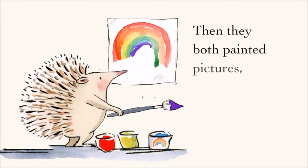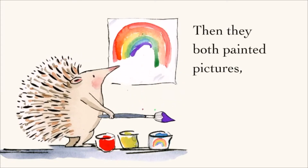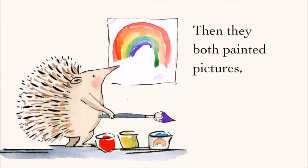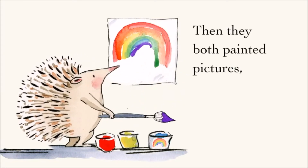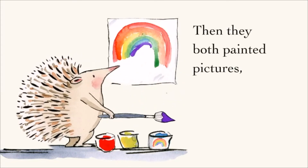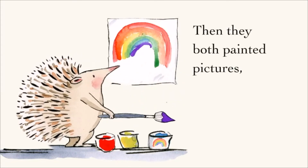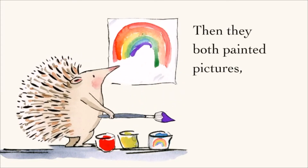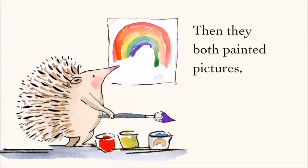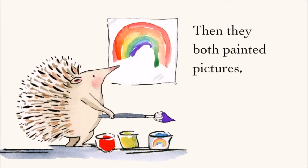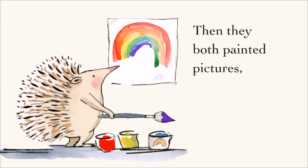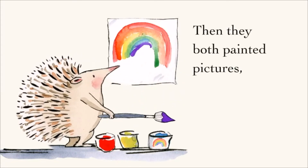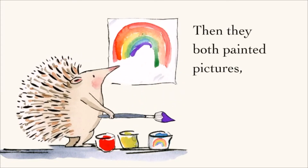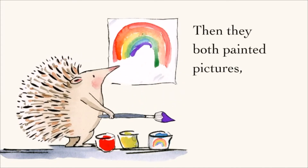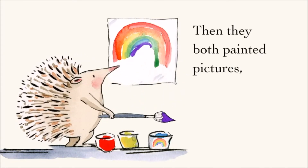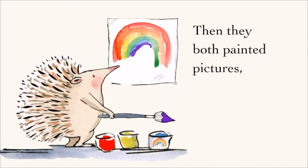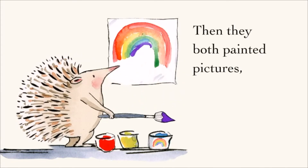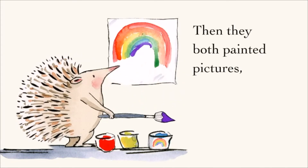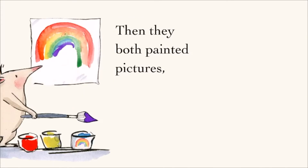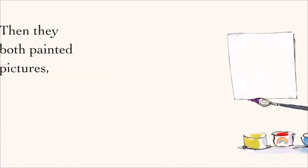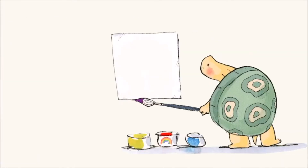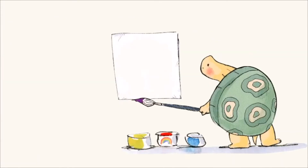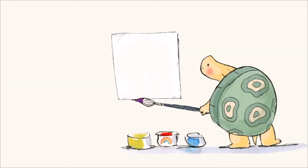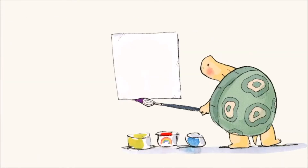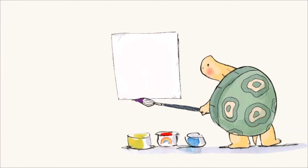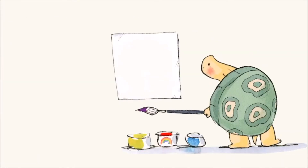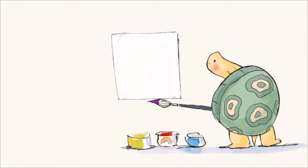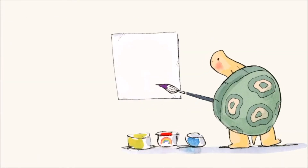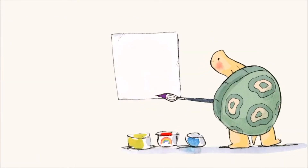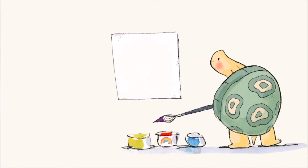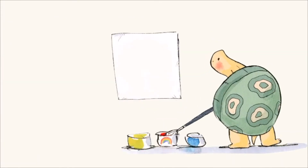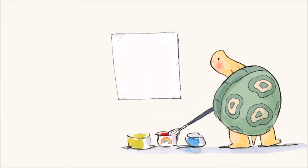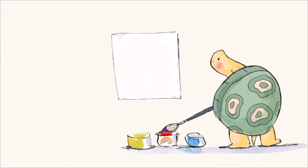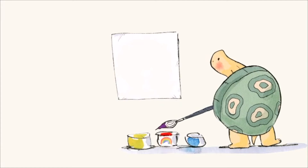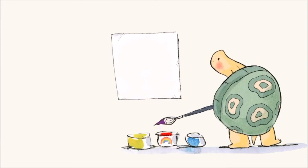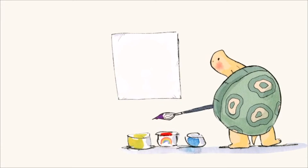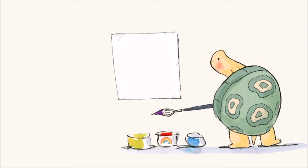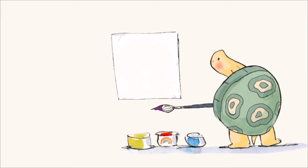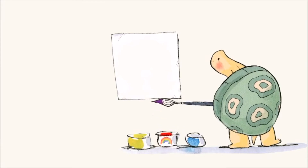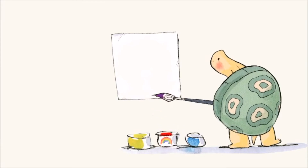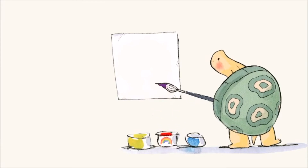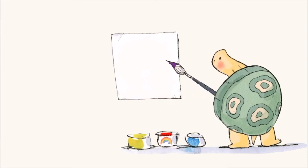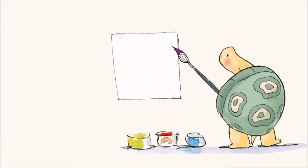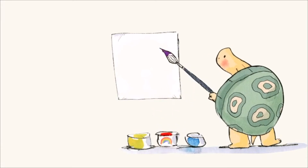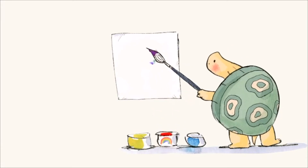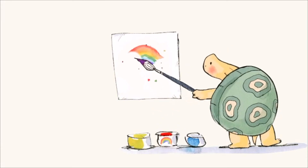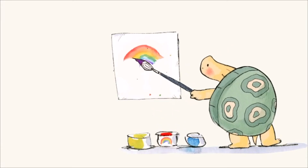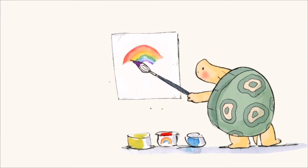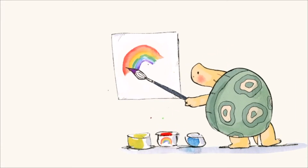They both painted pictures.